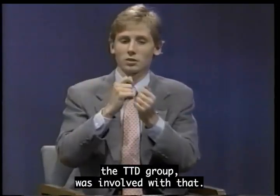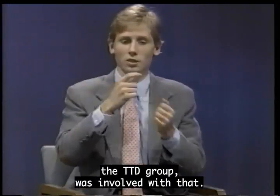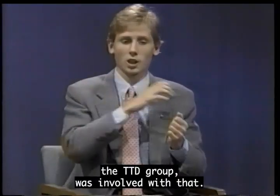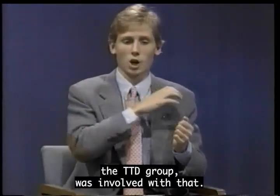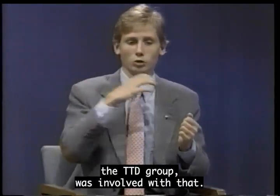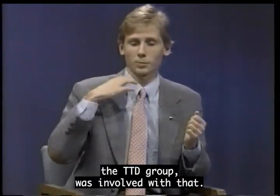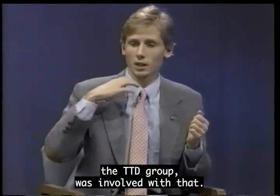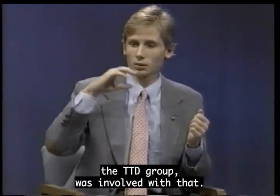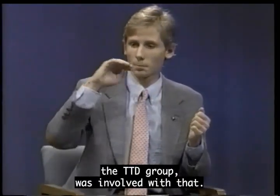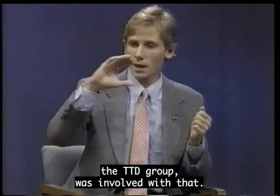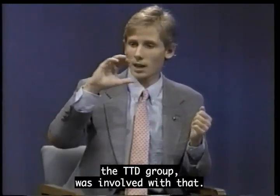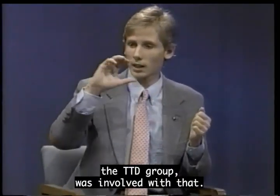was involved with that.